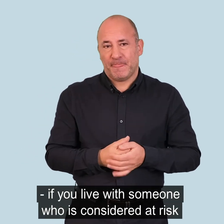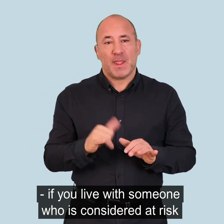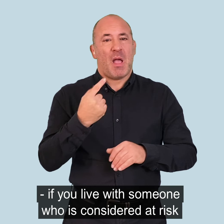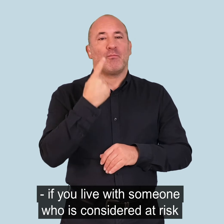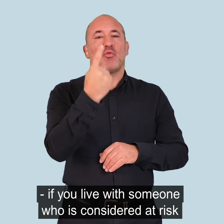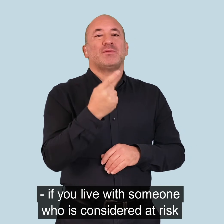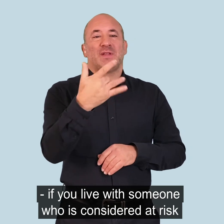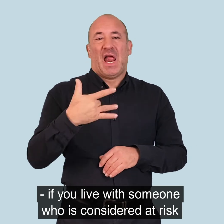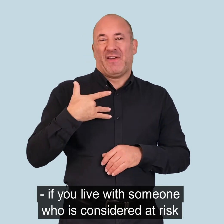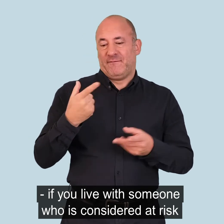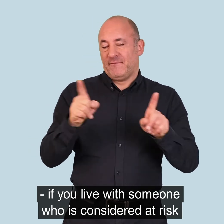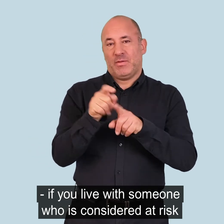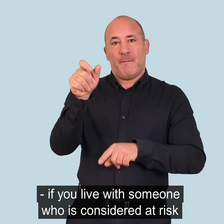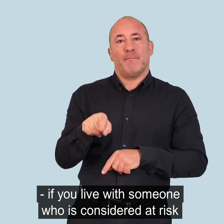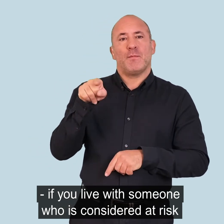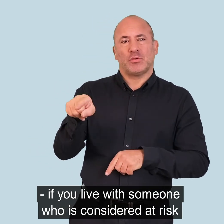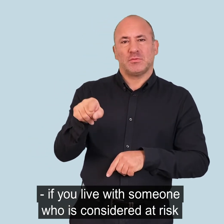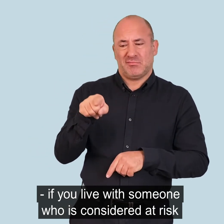live with someone who is considered at risk,